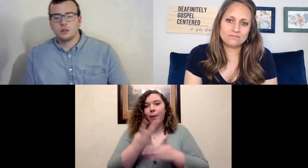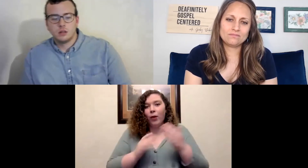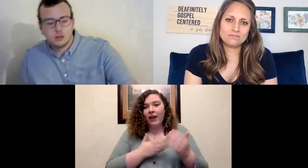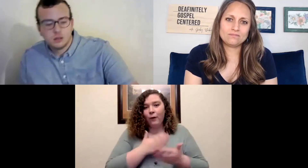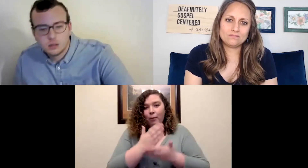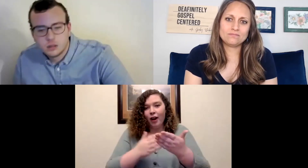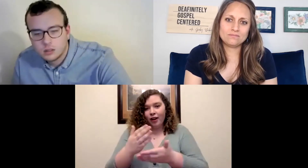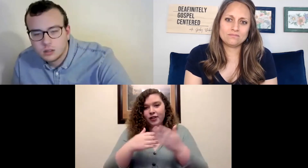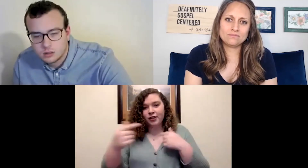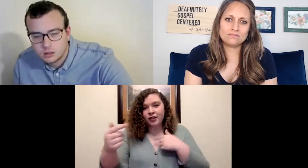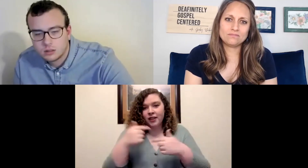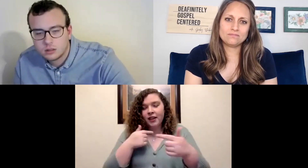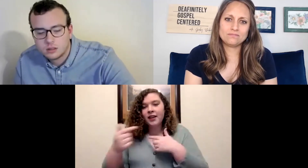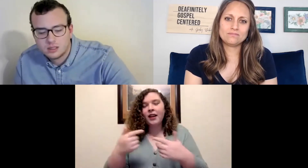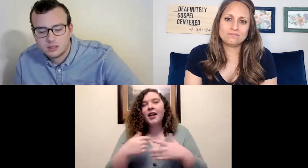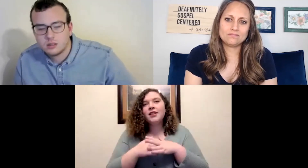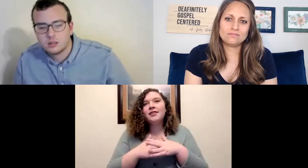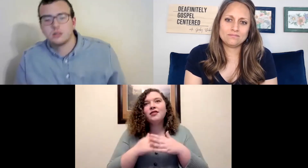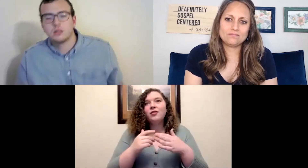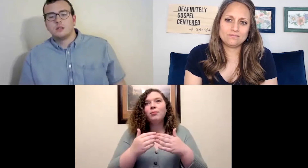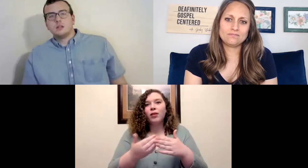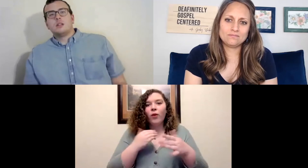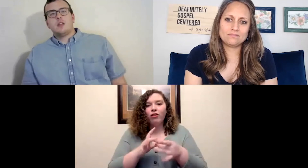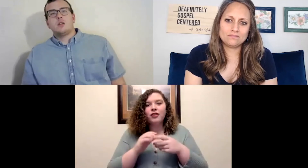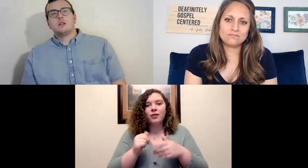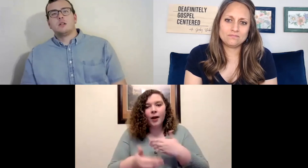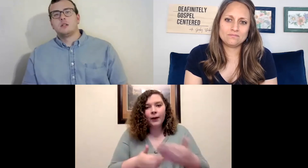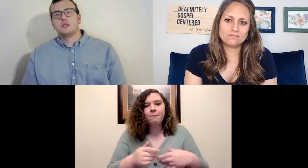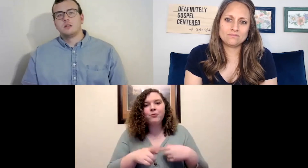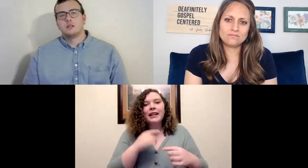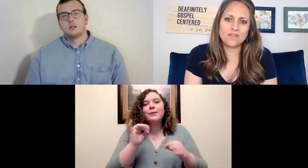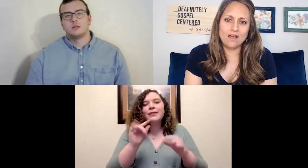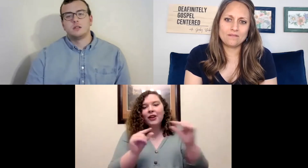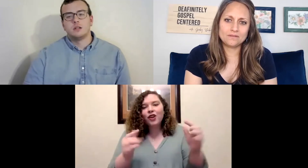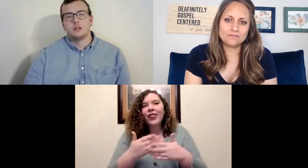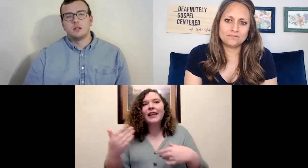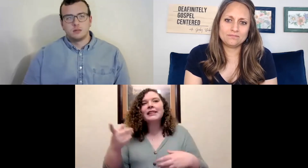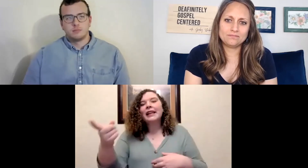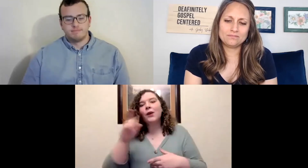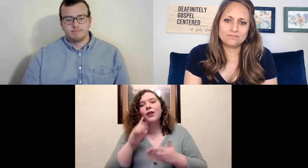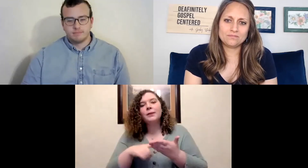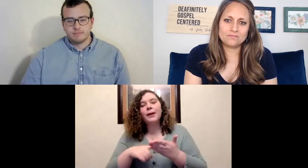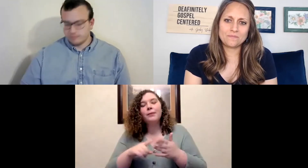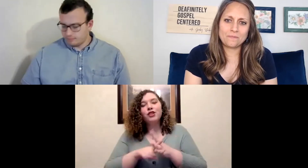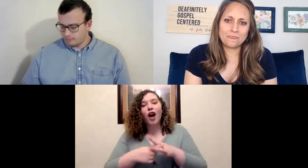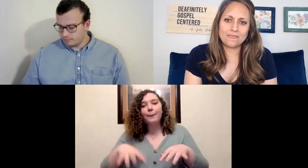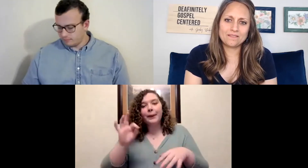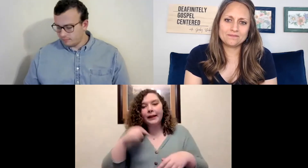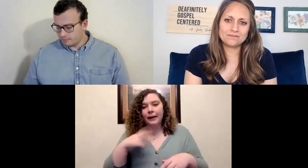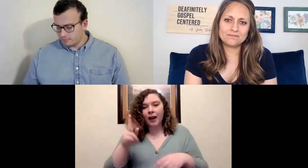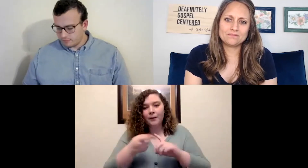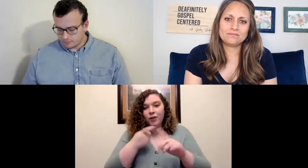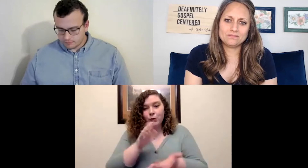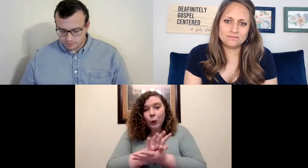And so I think that it required forgiveness on both of our parts, honestly. And that helped us move forward. And then just